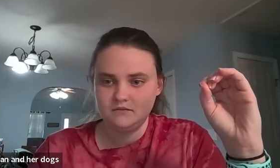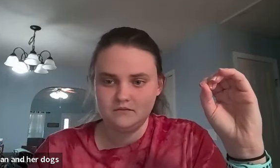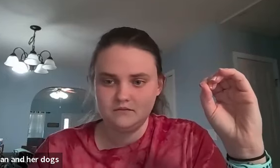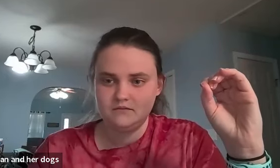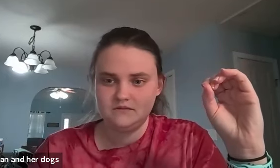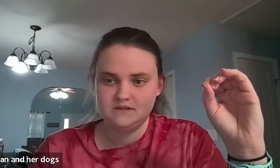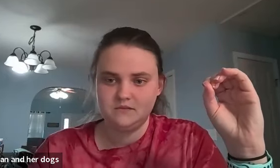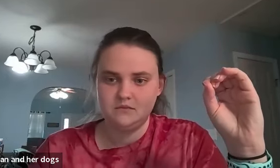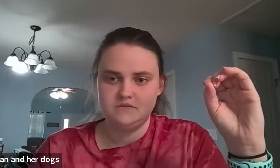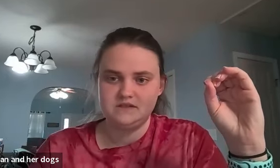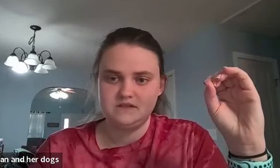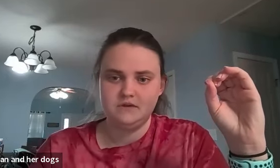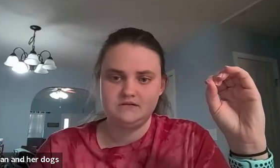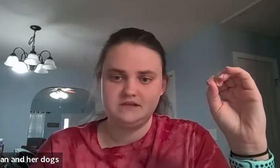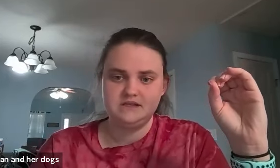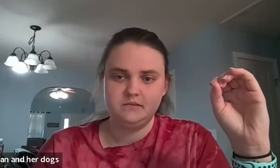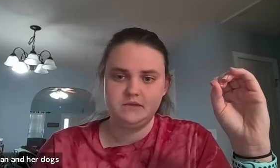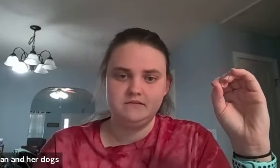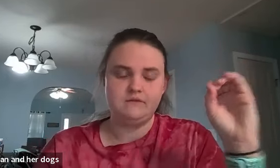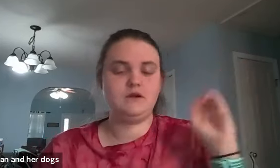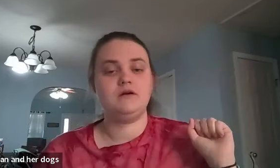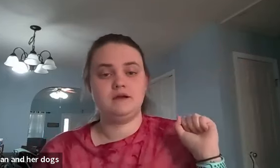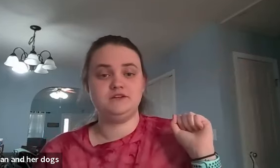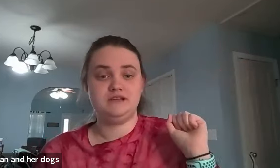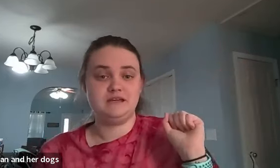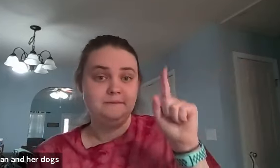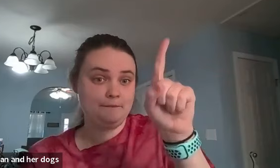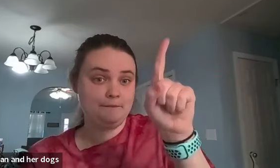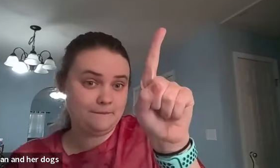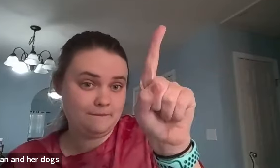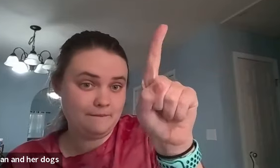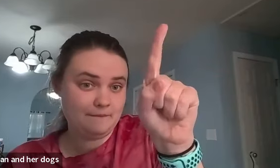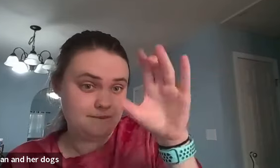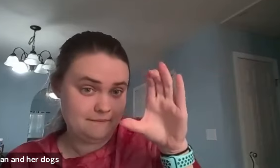Out of the way so I can see everybody. There we go. All right, I'm gonna do it again.